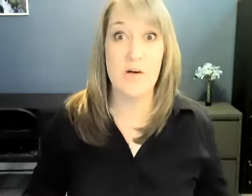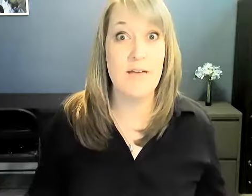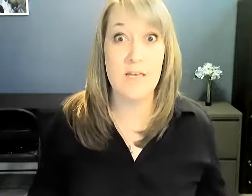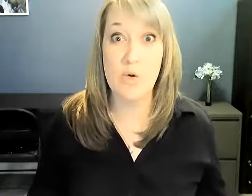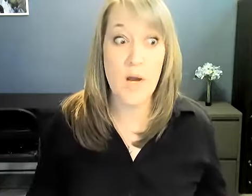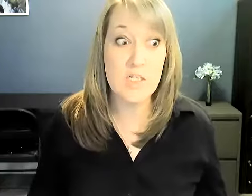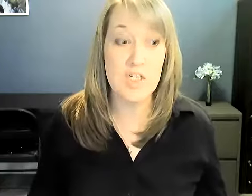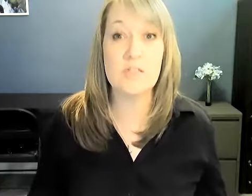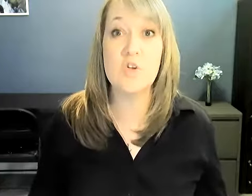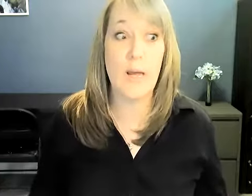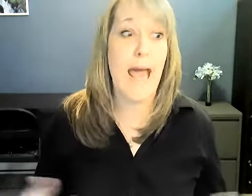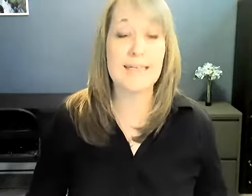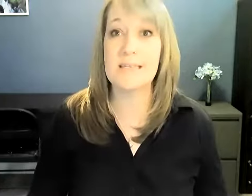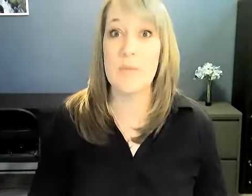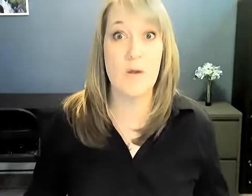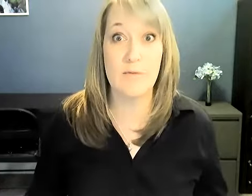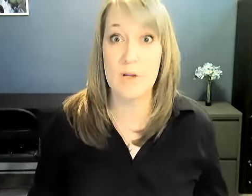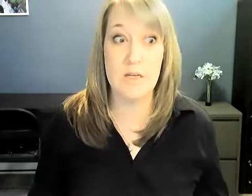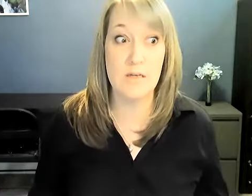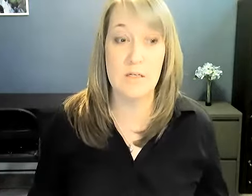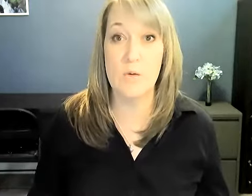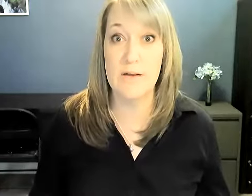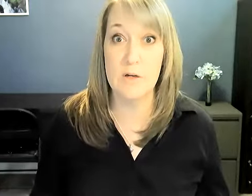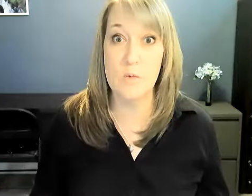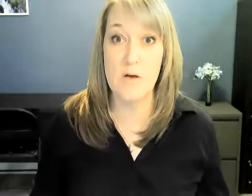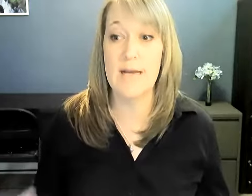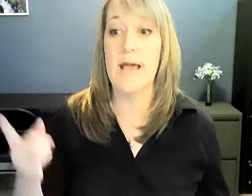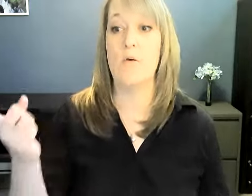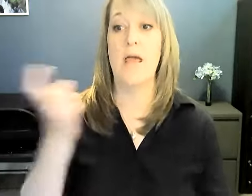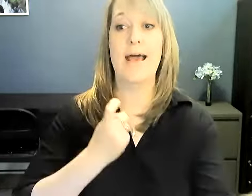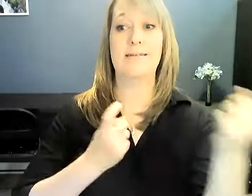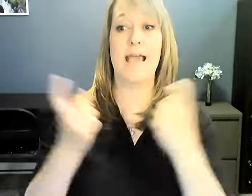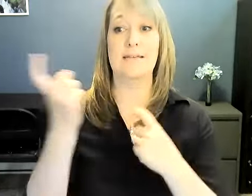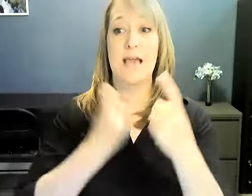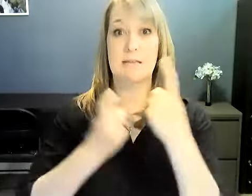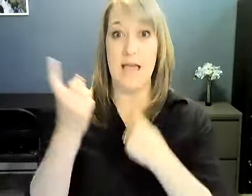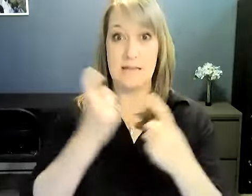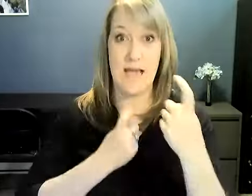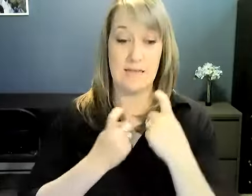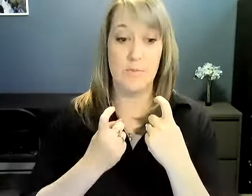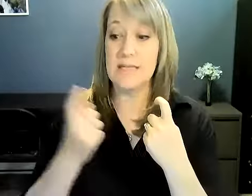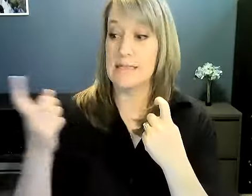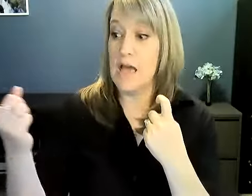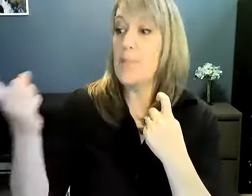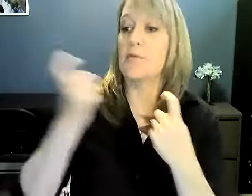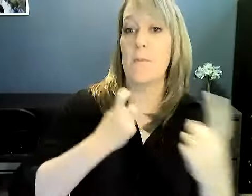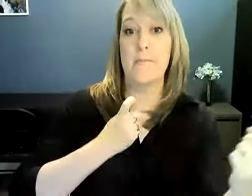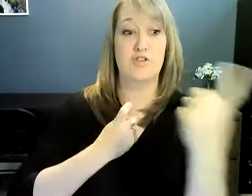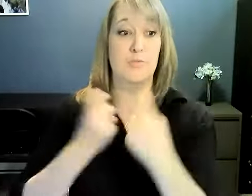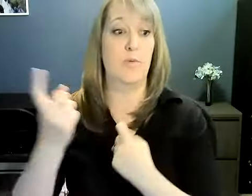any questions? You can ask me whatever you need, whatever you want right now. Ask, ask, ask, ask, ask, because it's coming from multiple